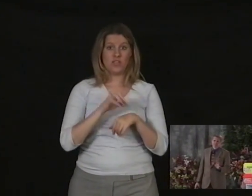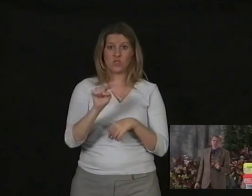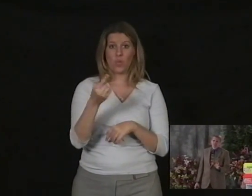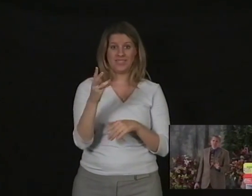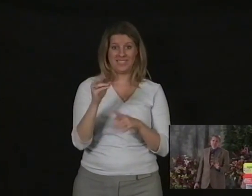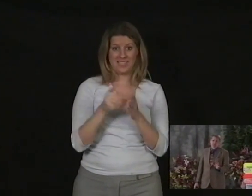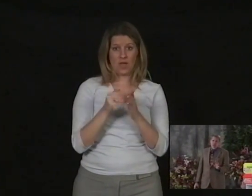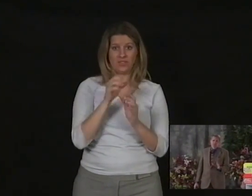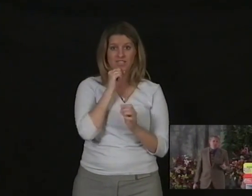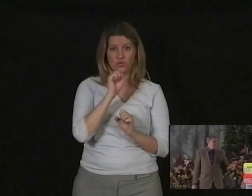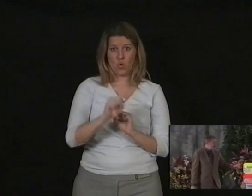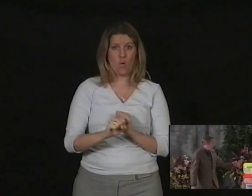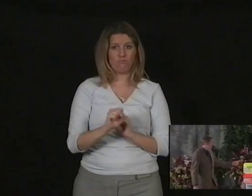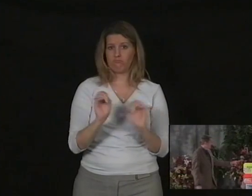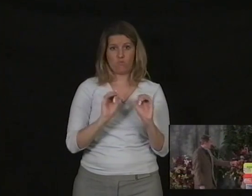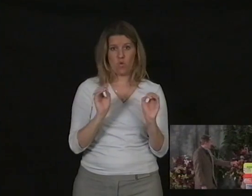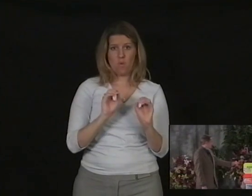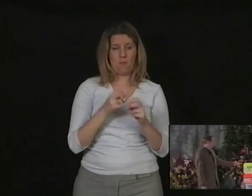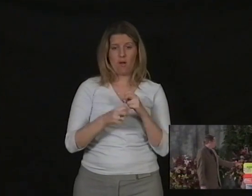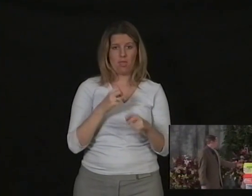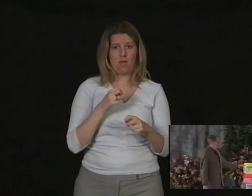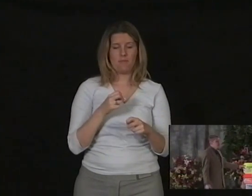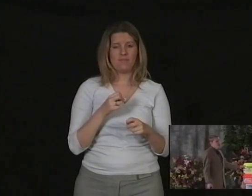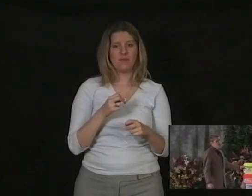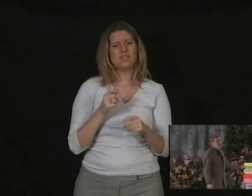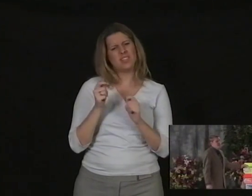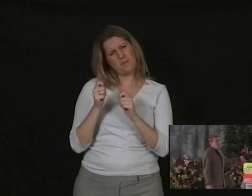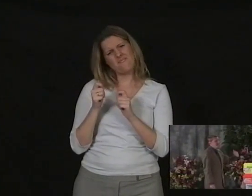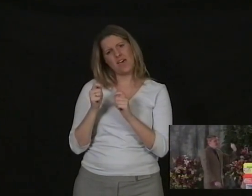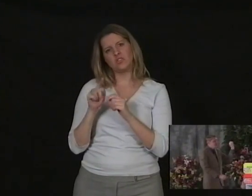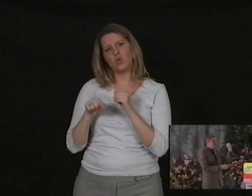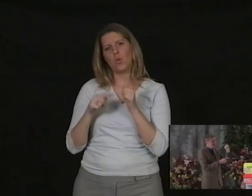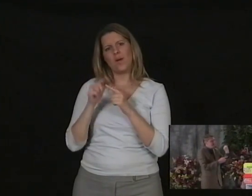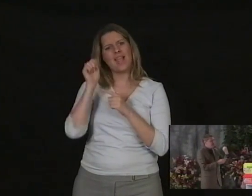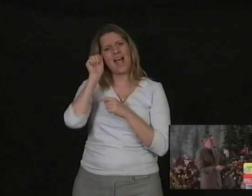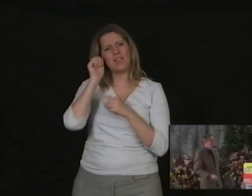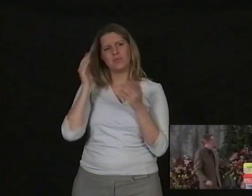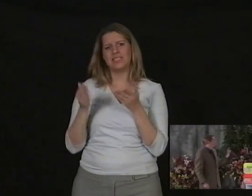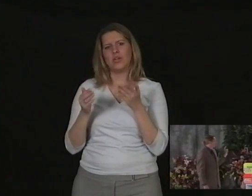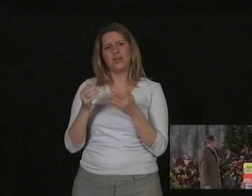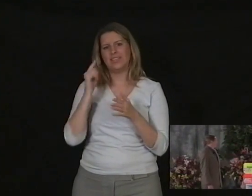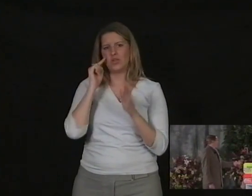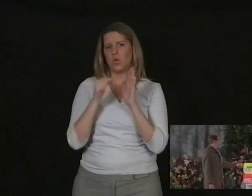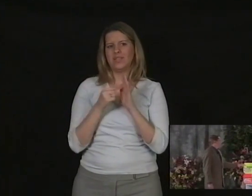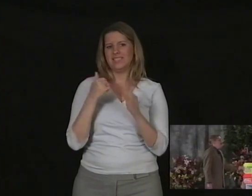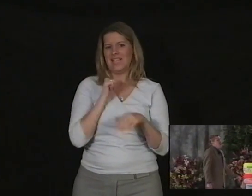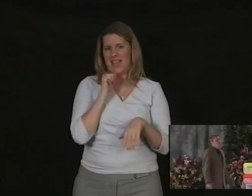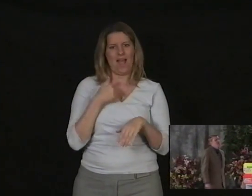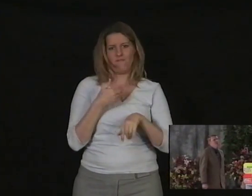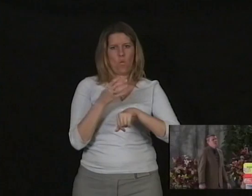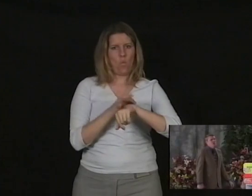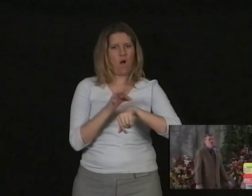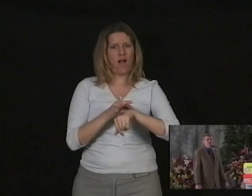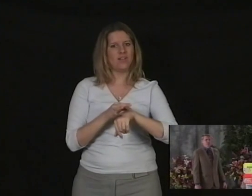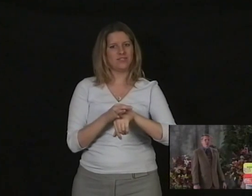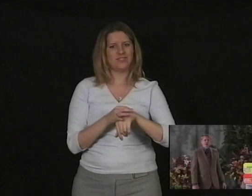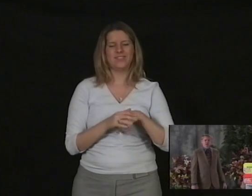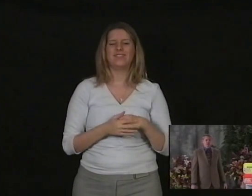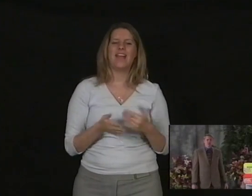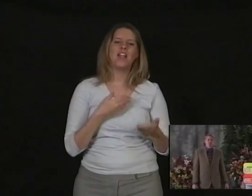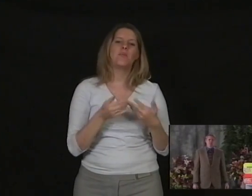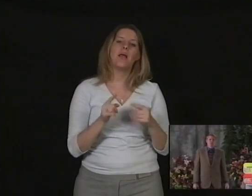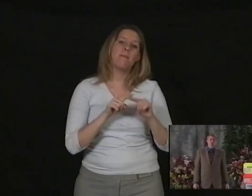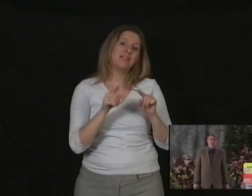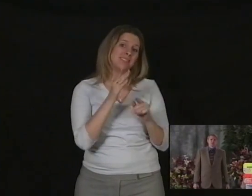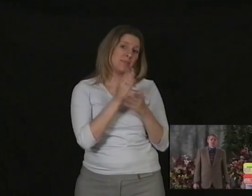problem. It was going a little faster when Adam was here. He wouldn't notice. He didn't have a watch anyway, as far as we know. But some of these guys want me to believe the Earth is